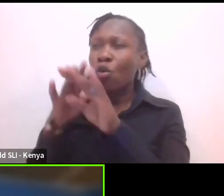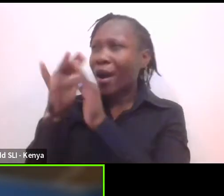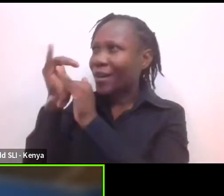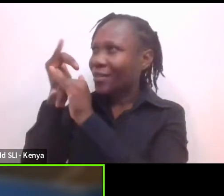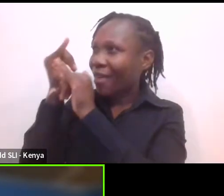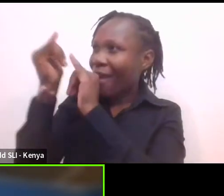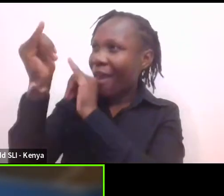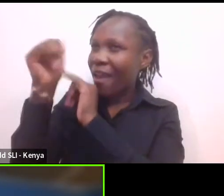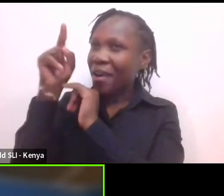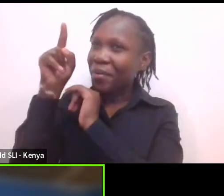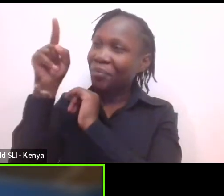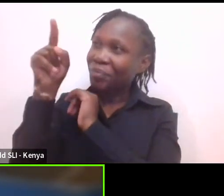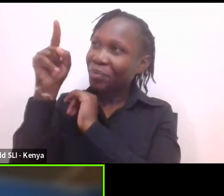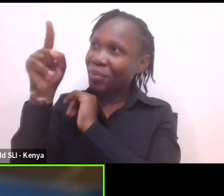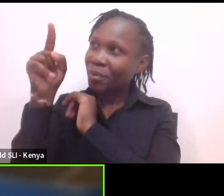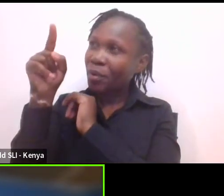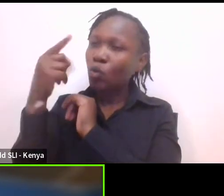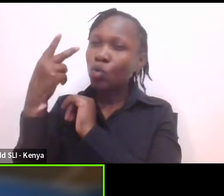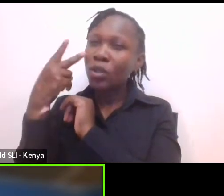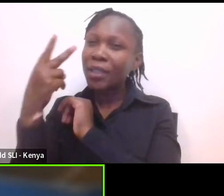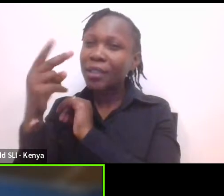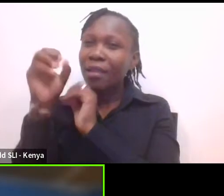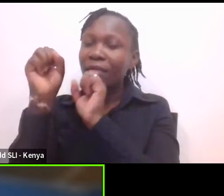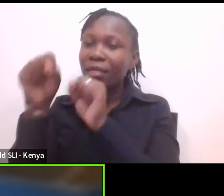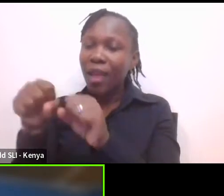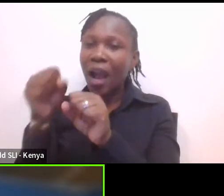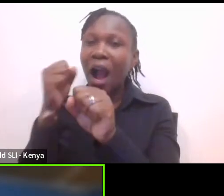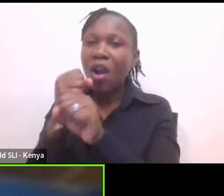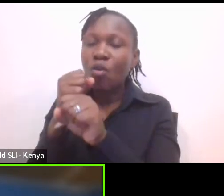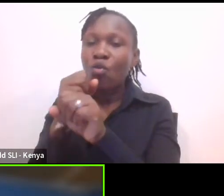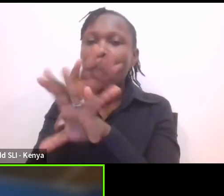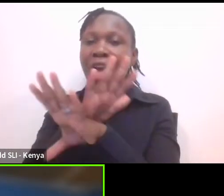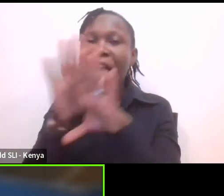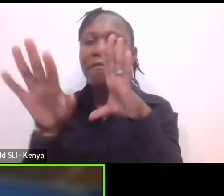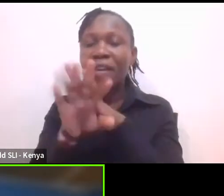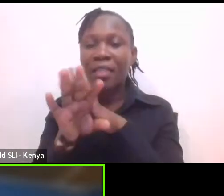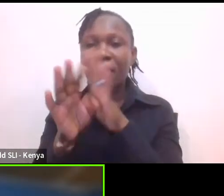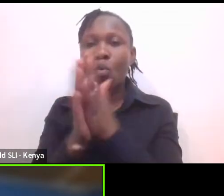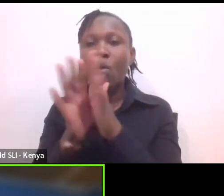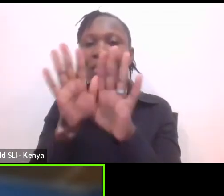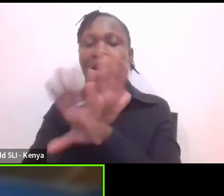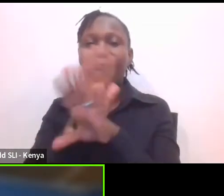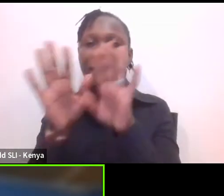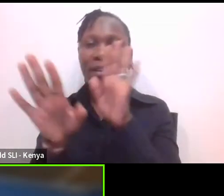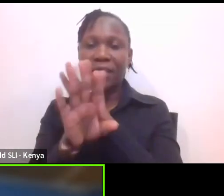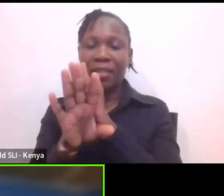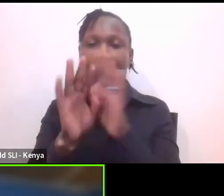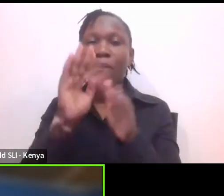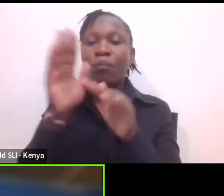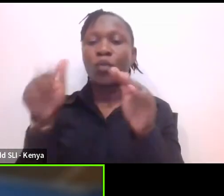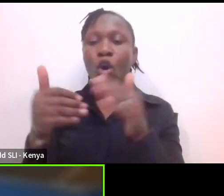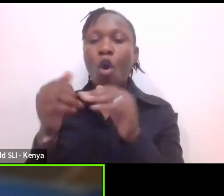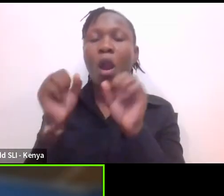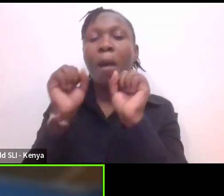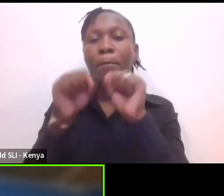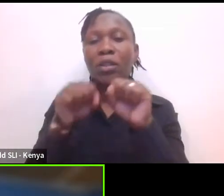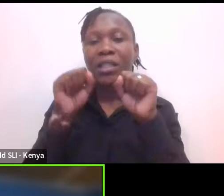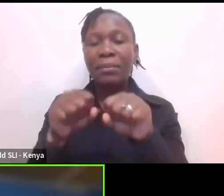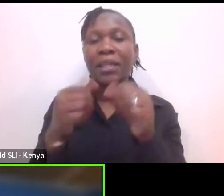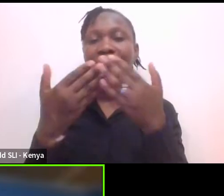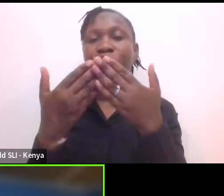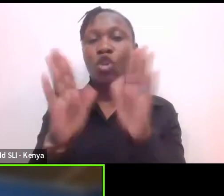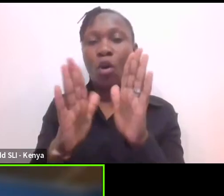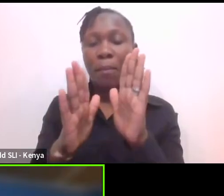to then realize they can do everything with everything, and all possibilities are open, and just make